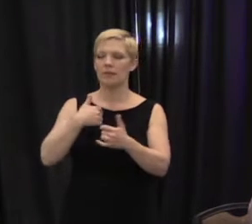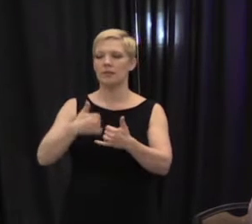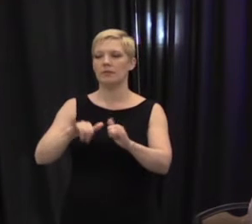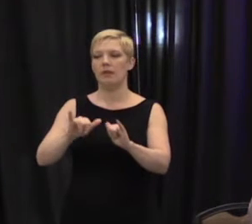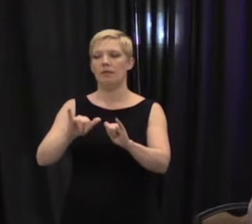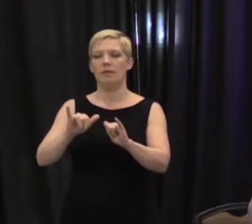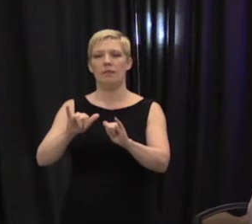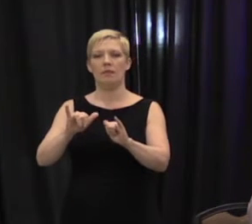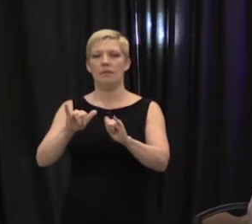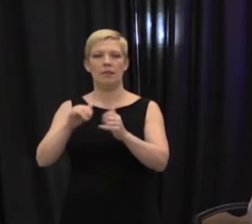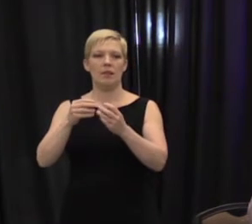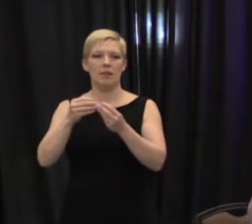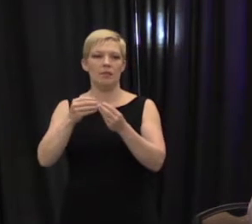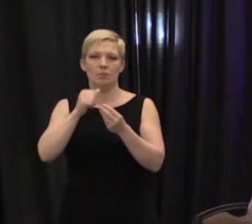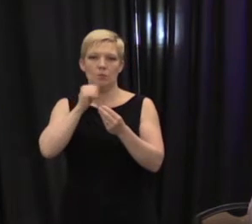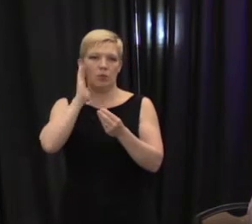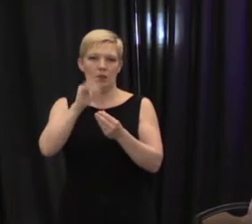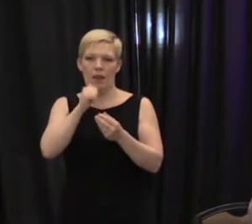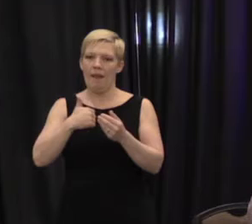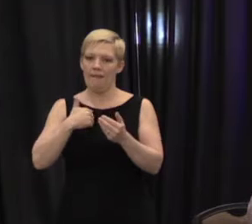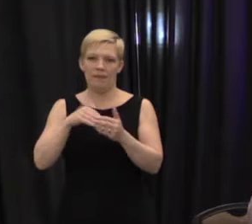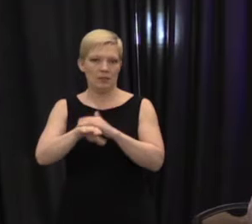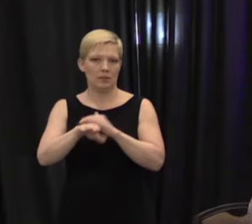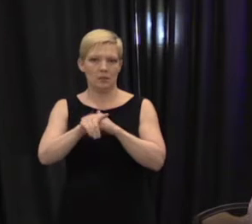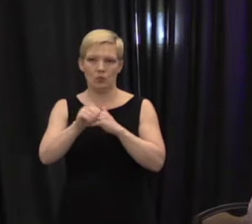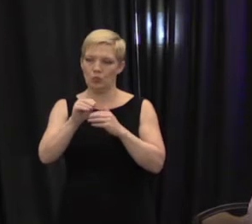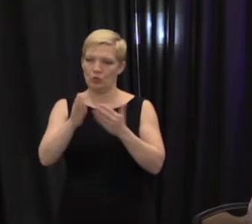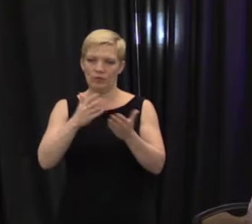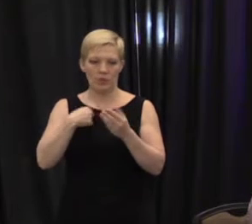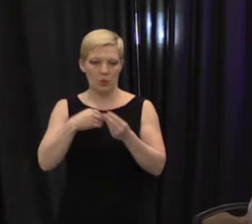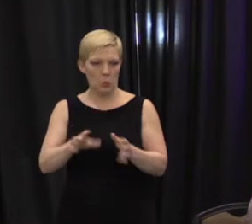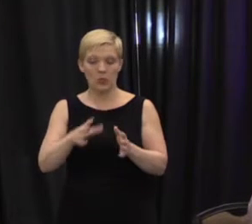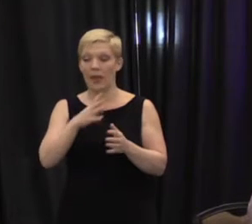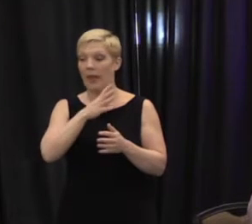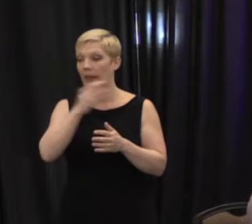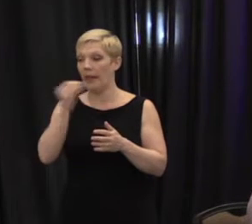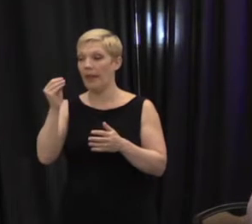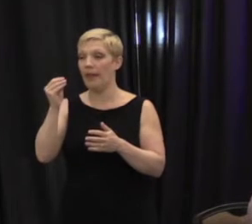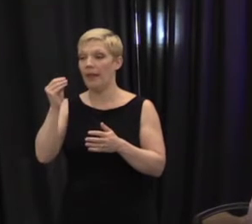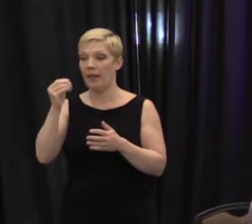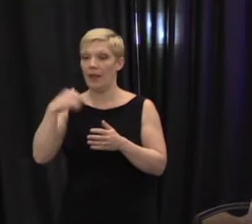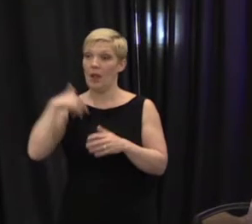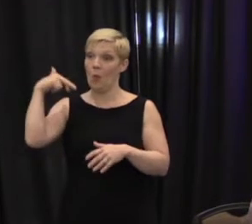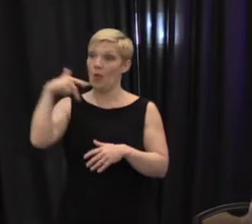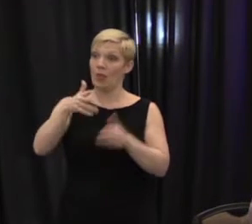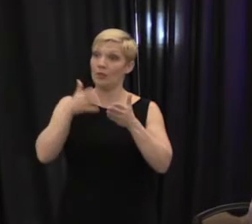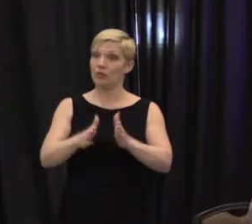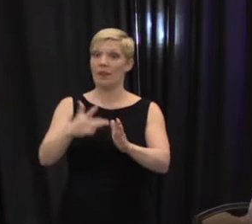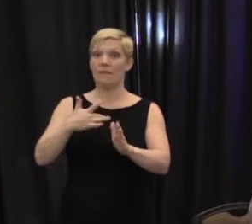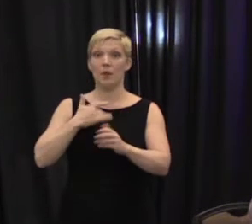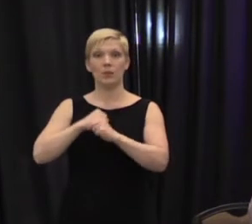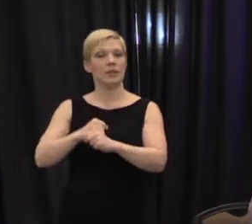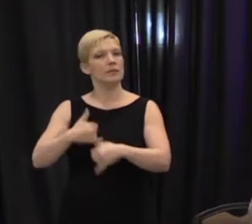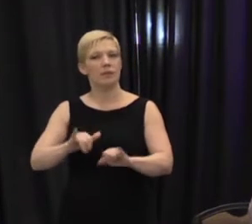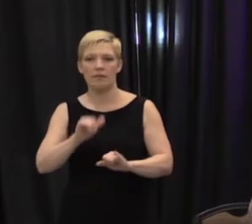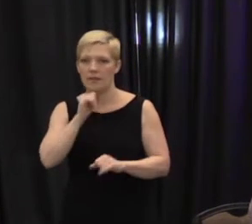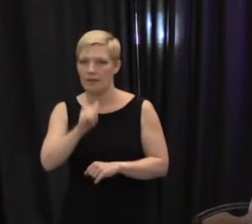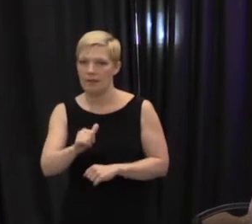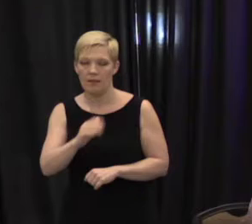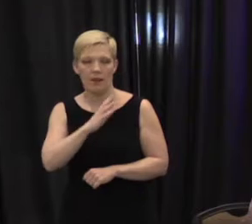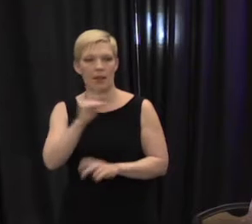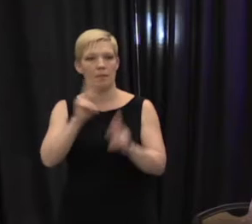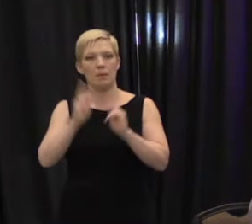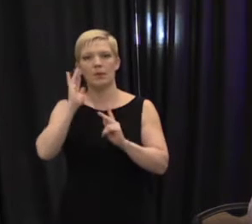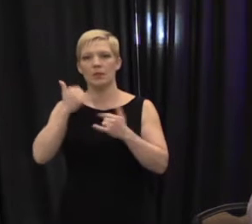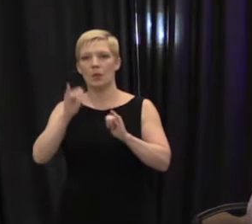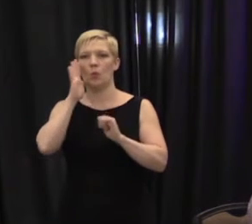lose access to services. I'm still not going to be able to walk down the street and feel protected. People are still going to